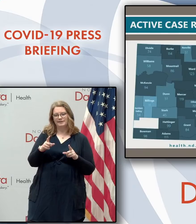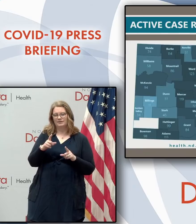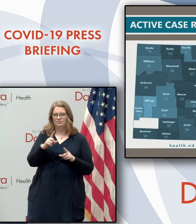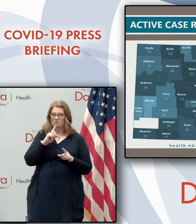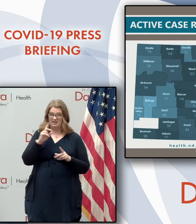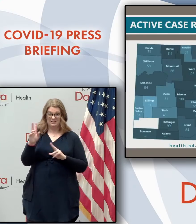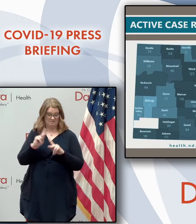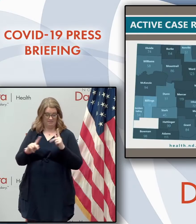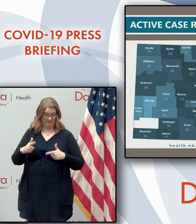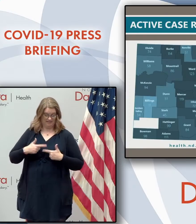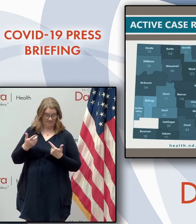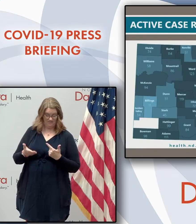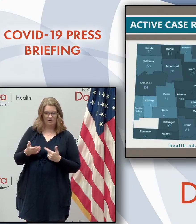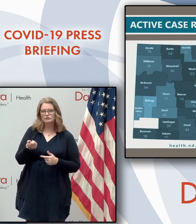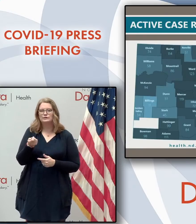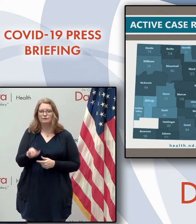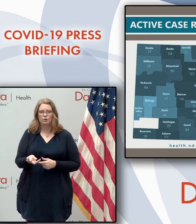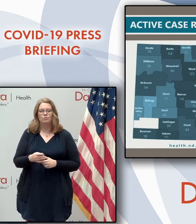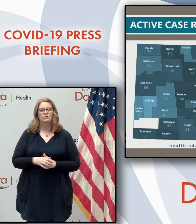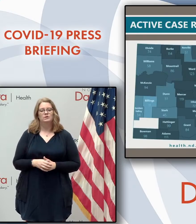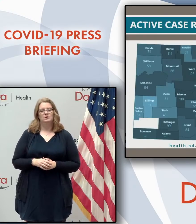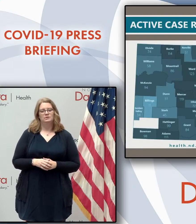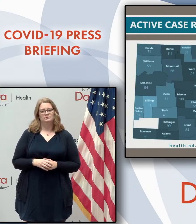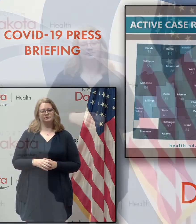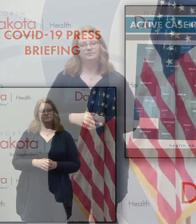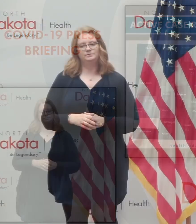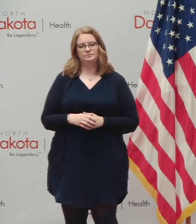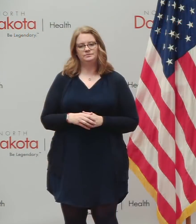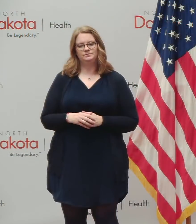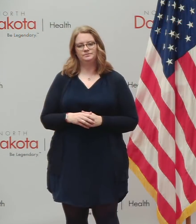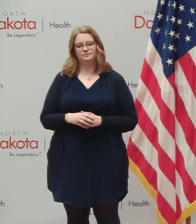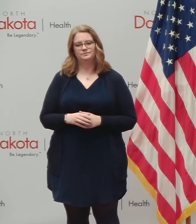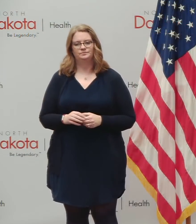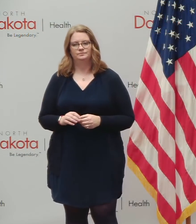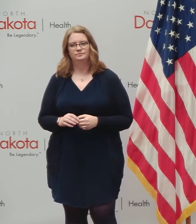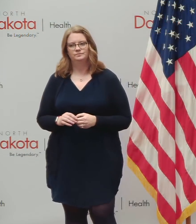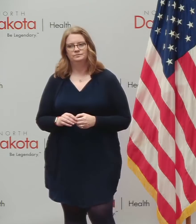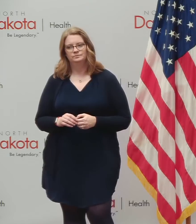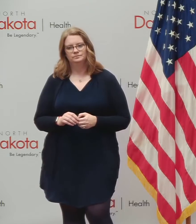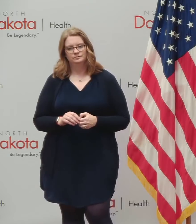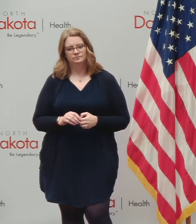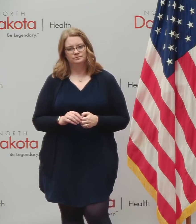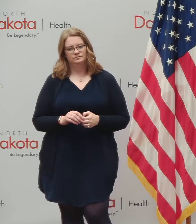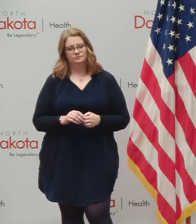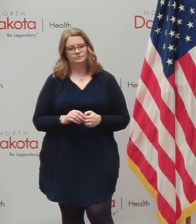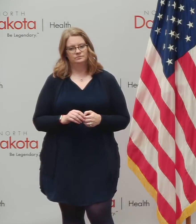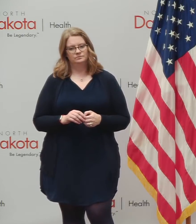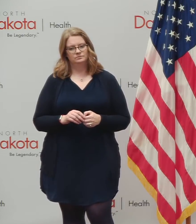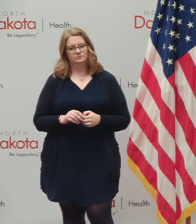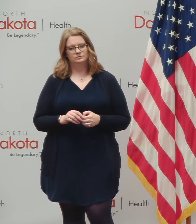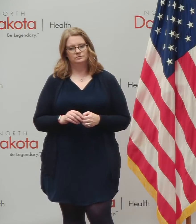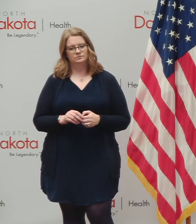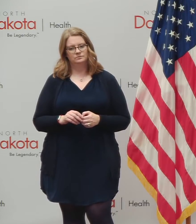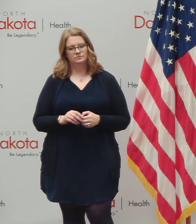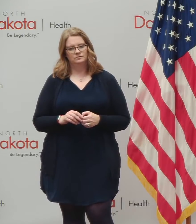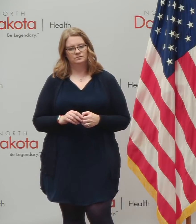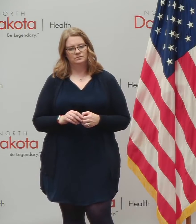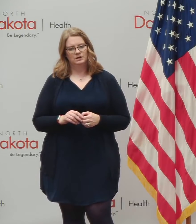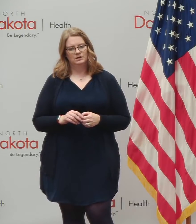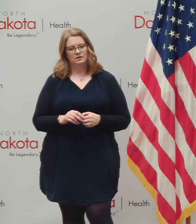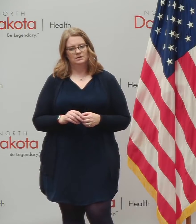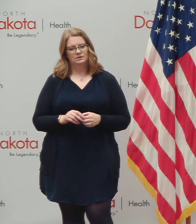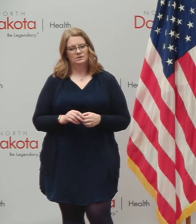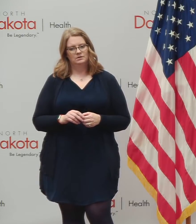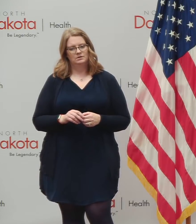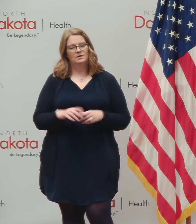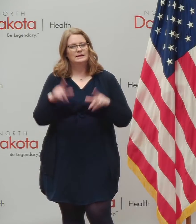few cases. I do want to take a look at the relative to the region. We've got a slide here to take a look